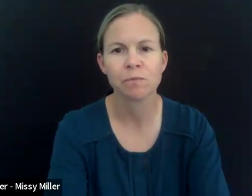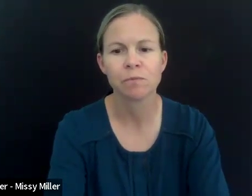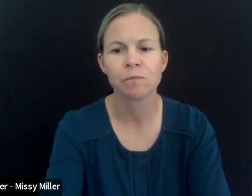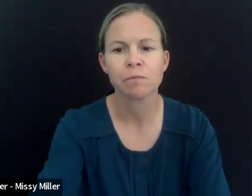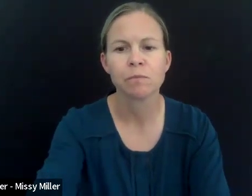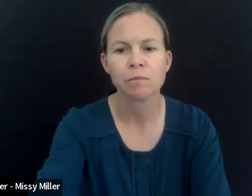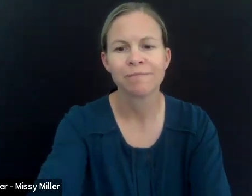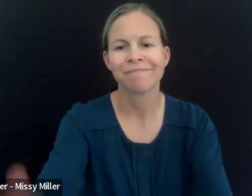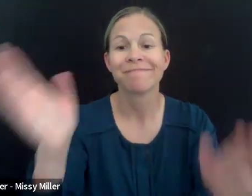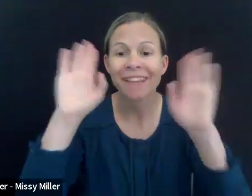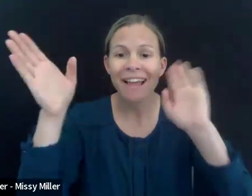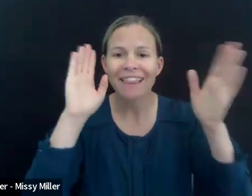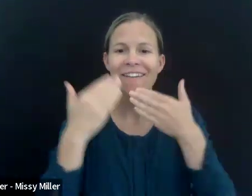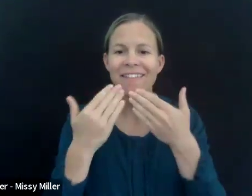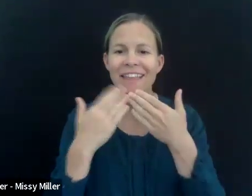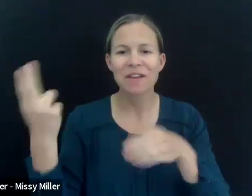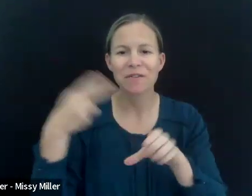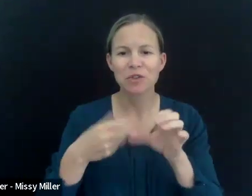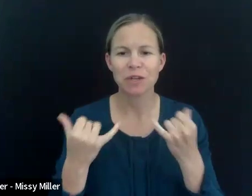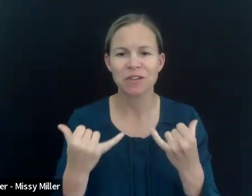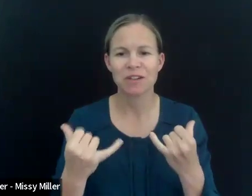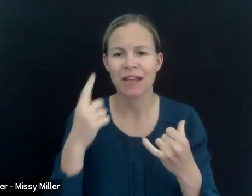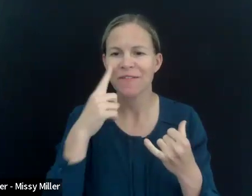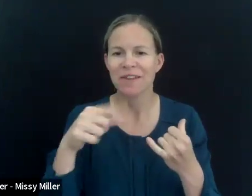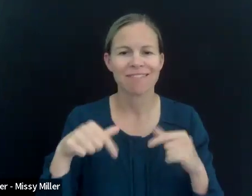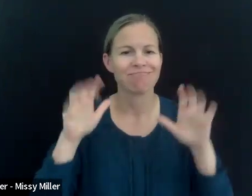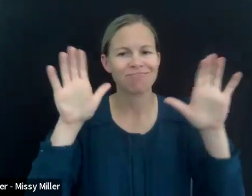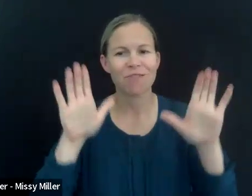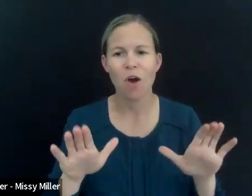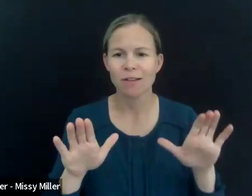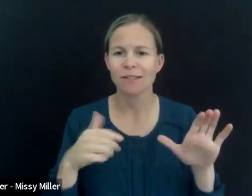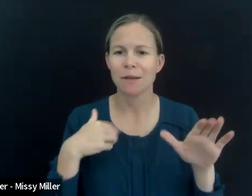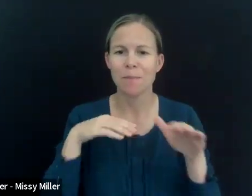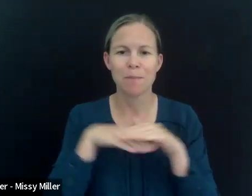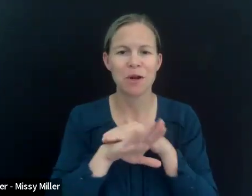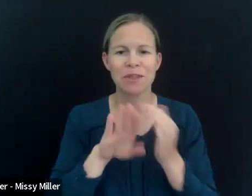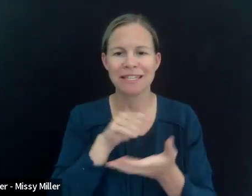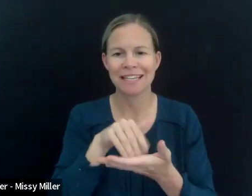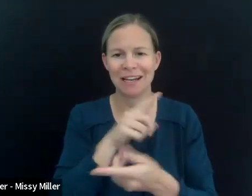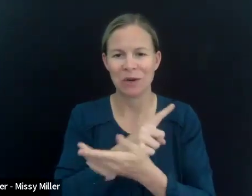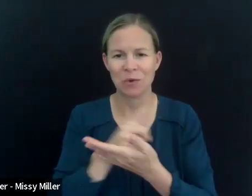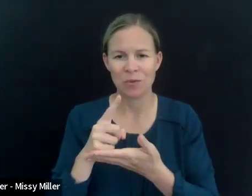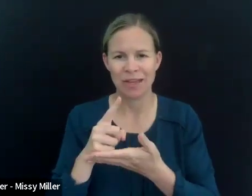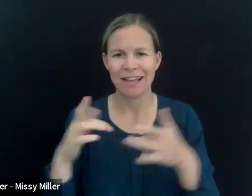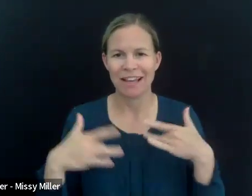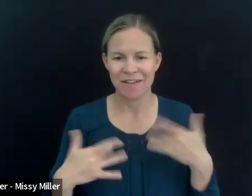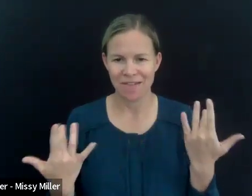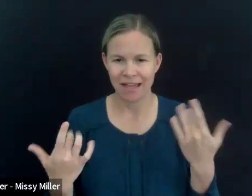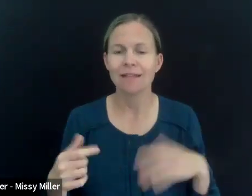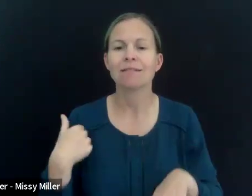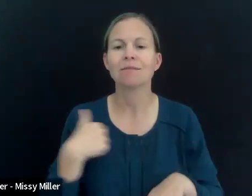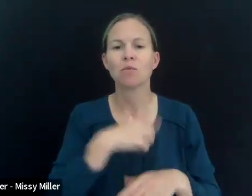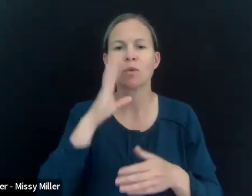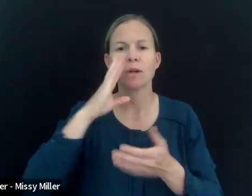Hello, everyone. Thank you so much for joining us today for this fabulous Birth Center Week event. Birth centers belong to us. We'll be